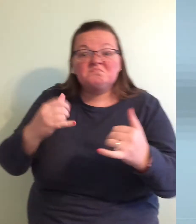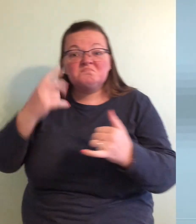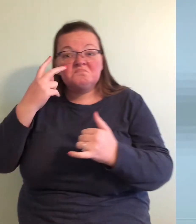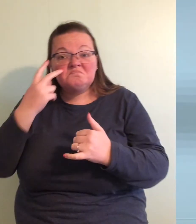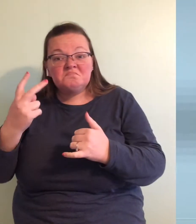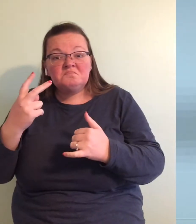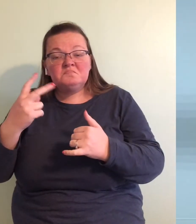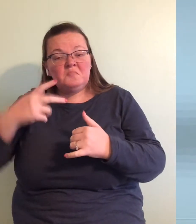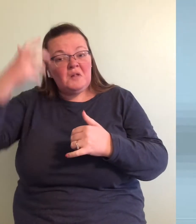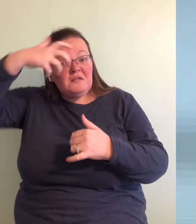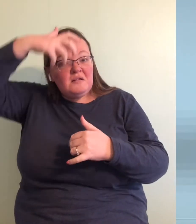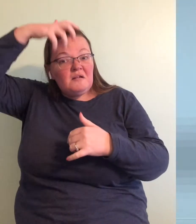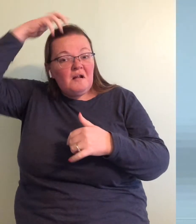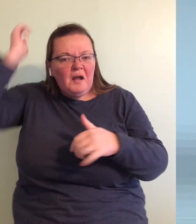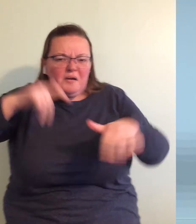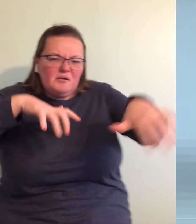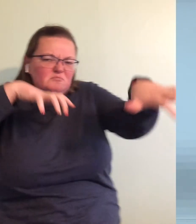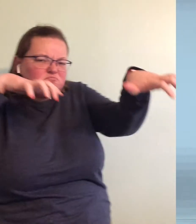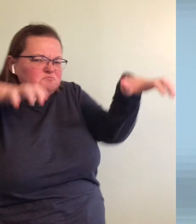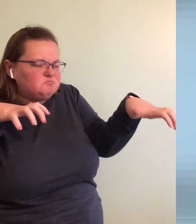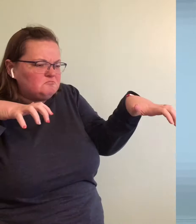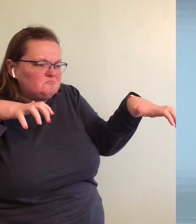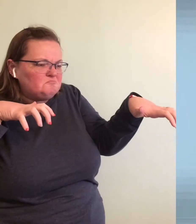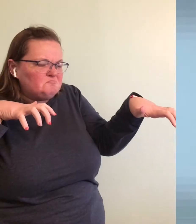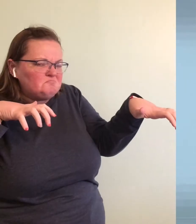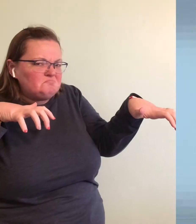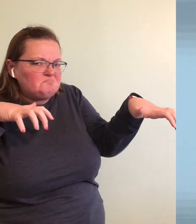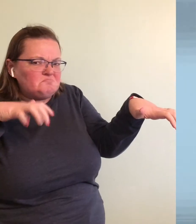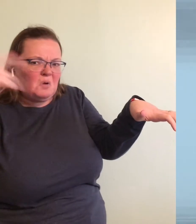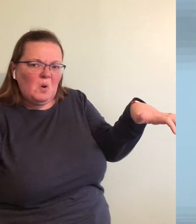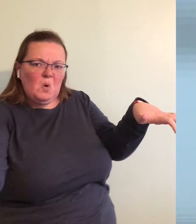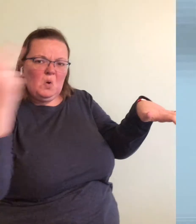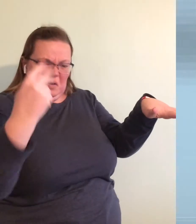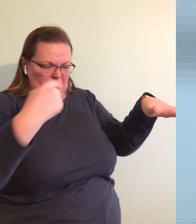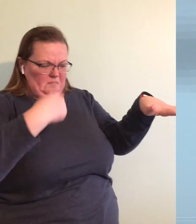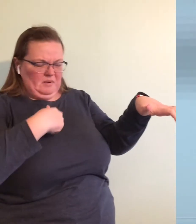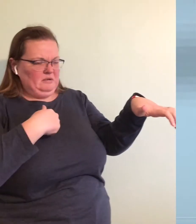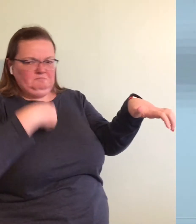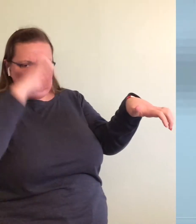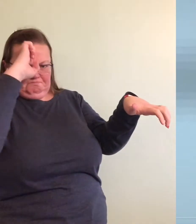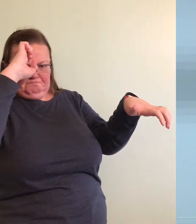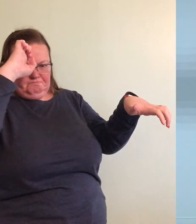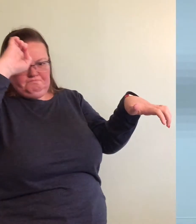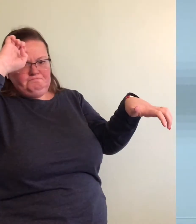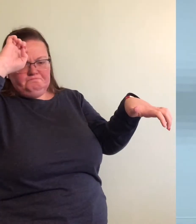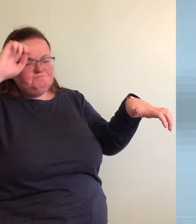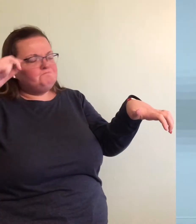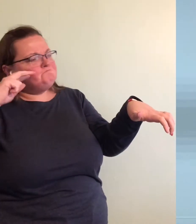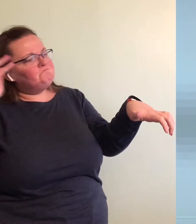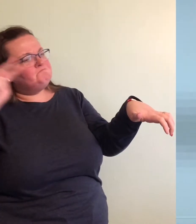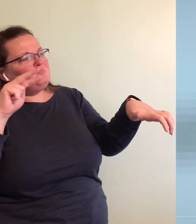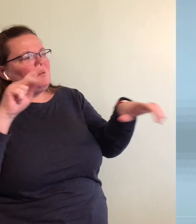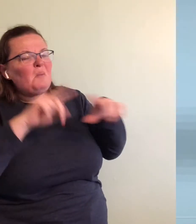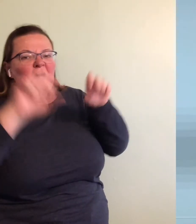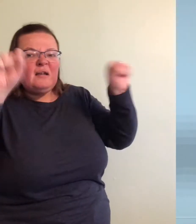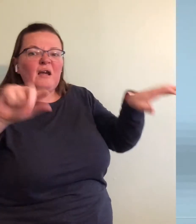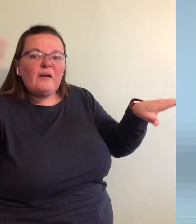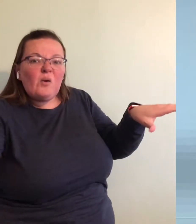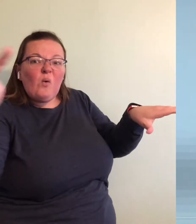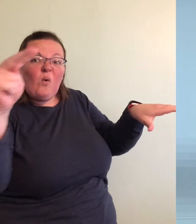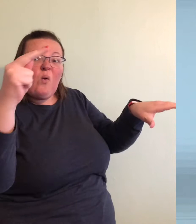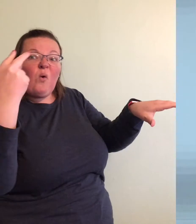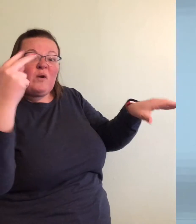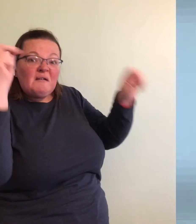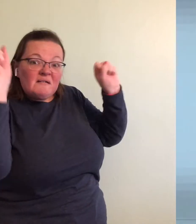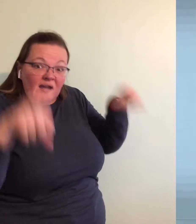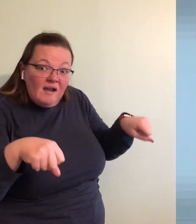saw, from the way the lion was standing, that it couldn't have been looking at him at all. But supposing it turns its head, thought